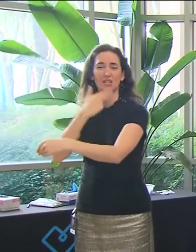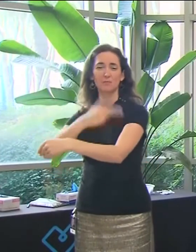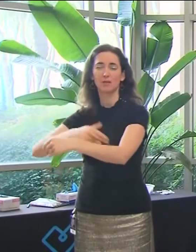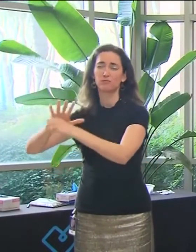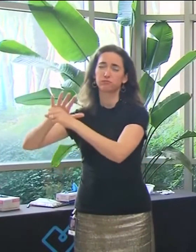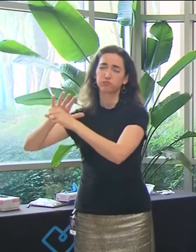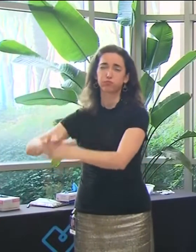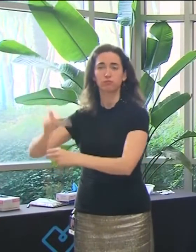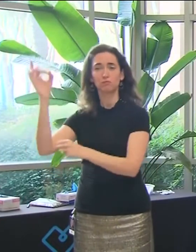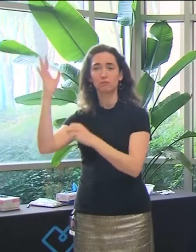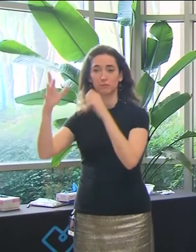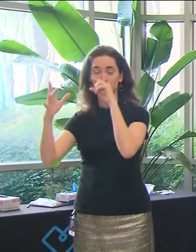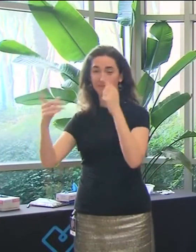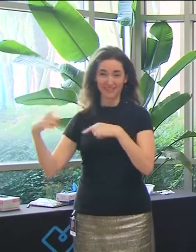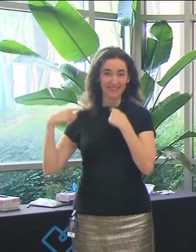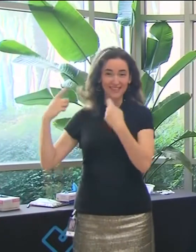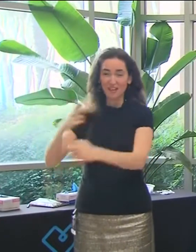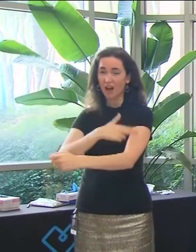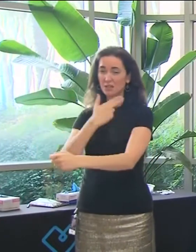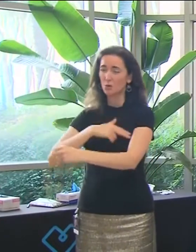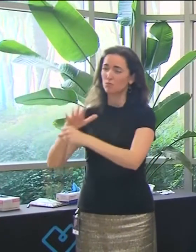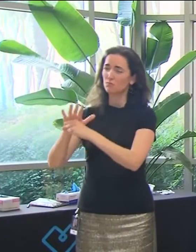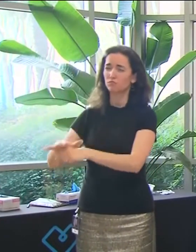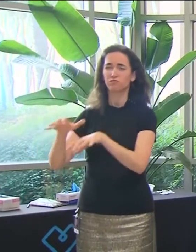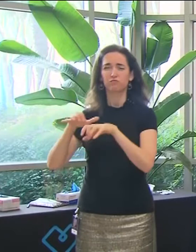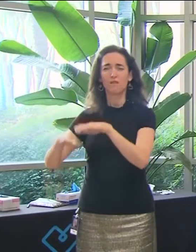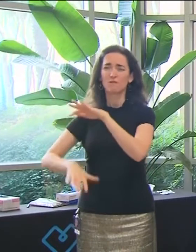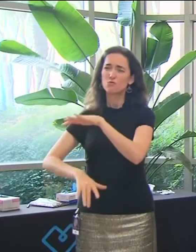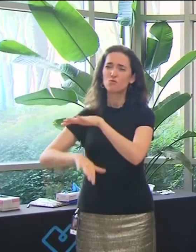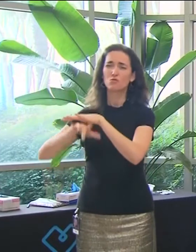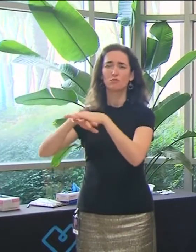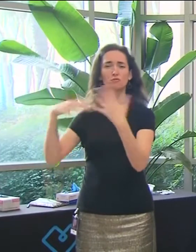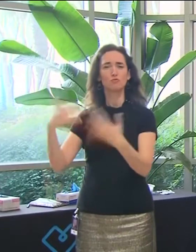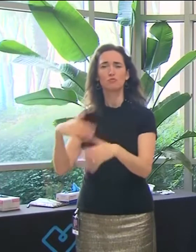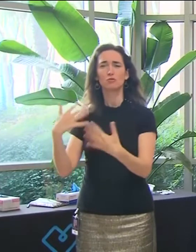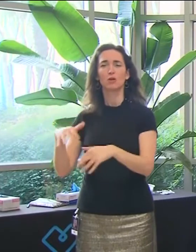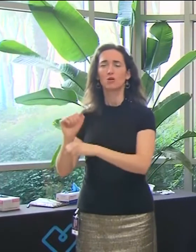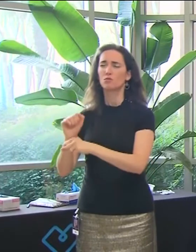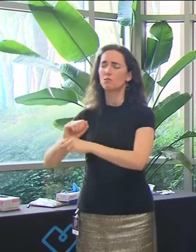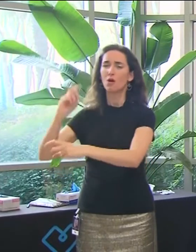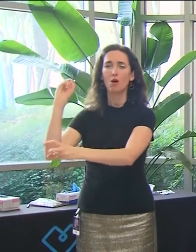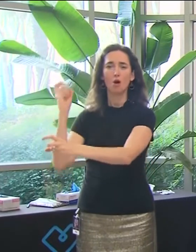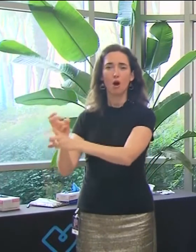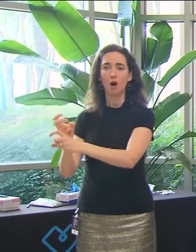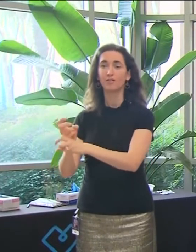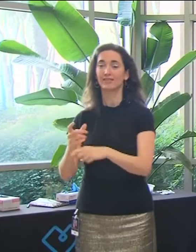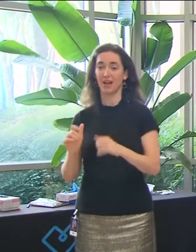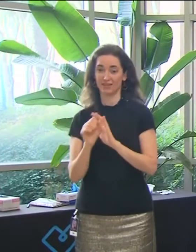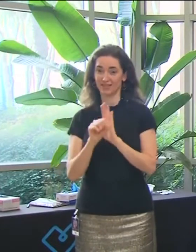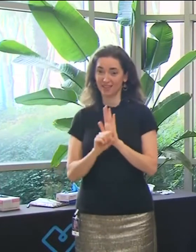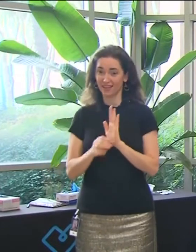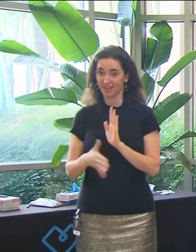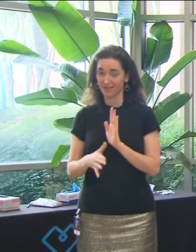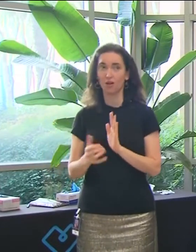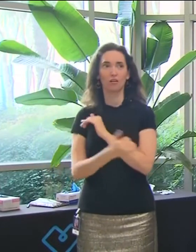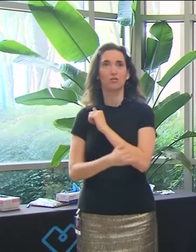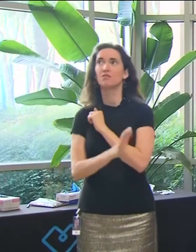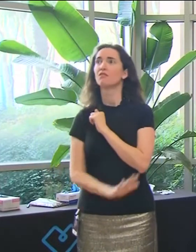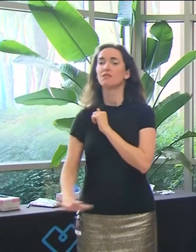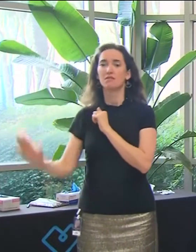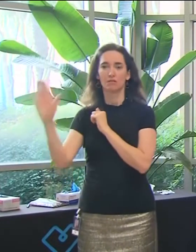and really the whole healthcare delivery apparatus of our state and of our country for well over a year and a half